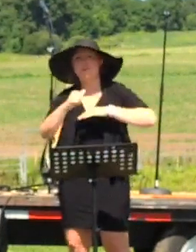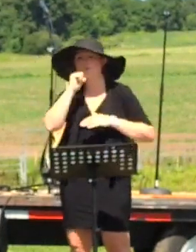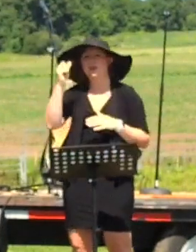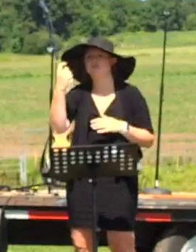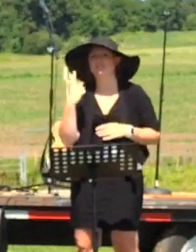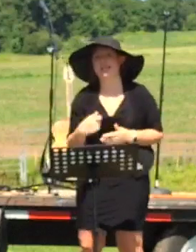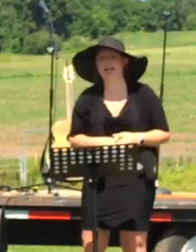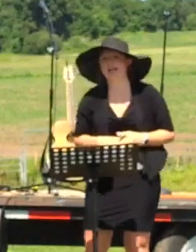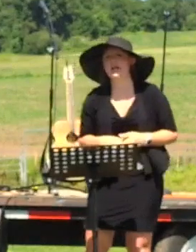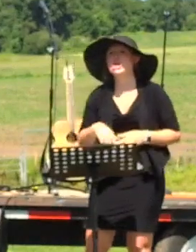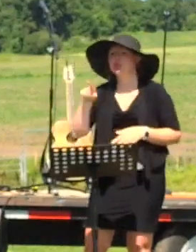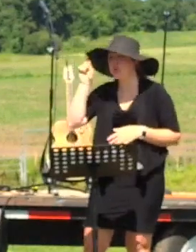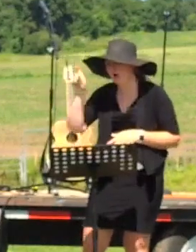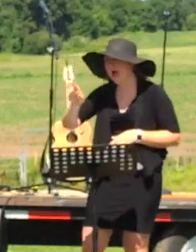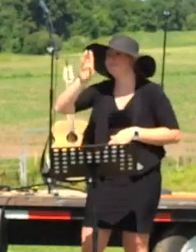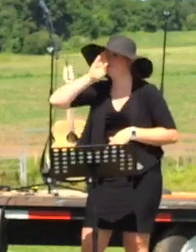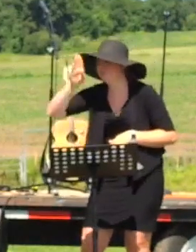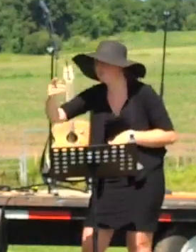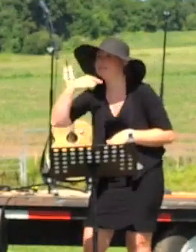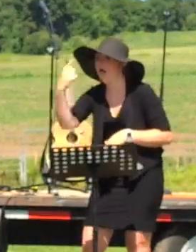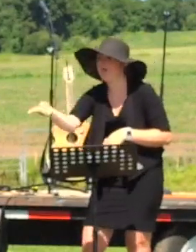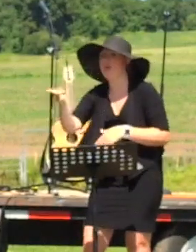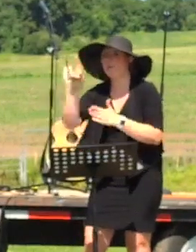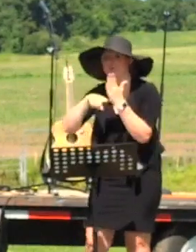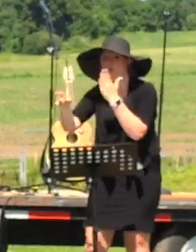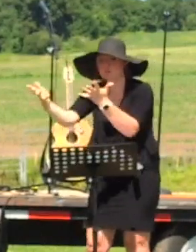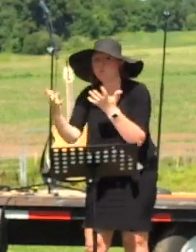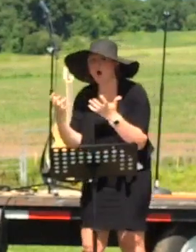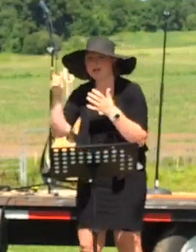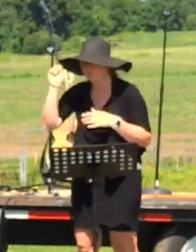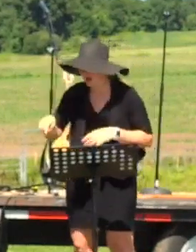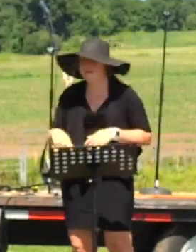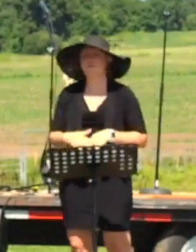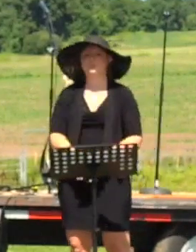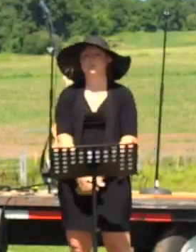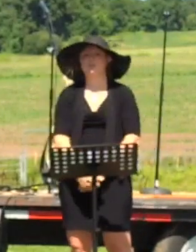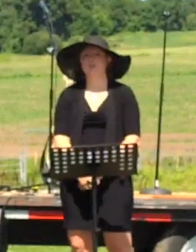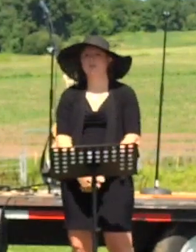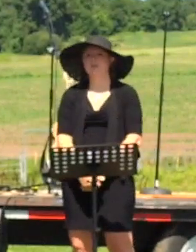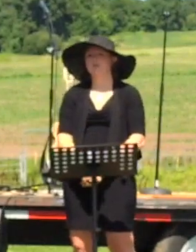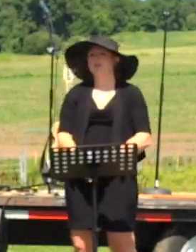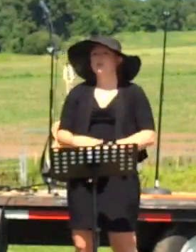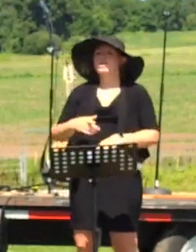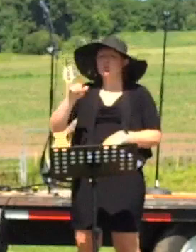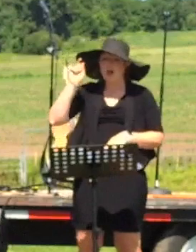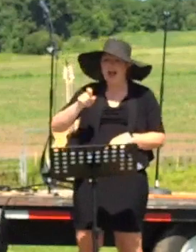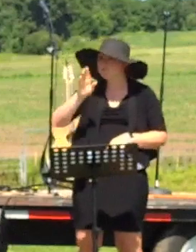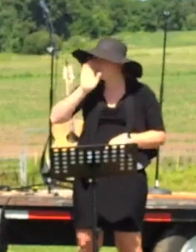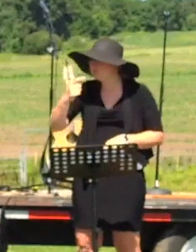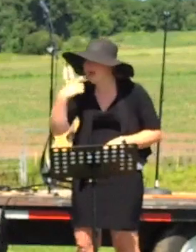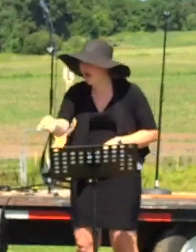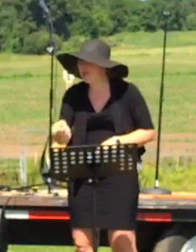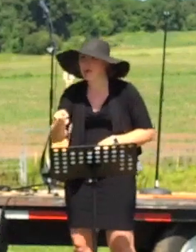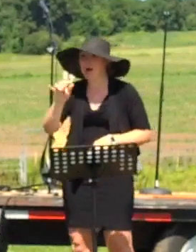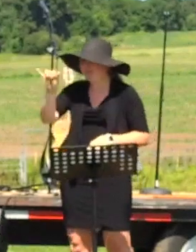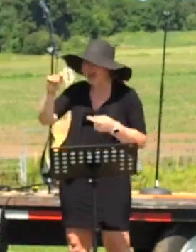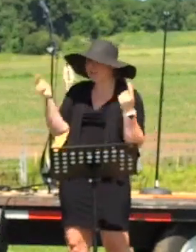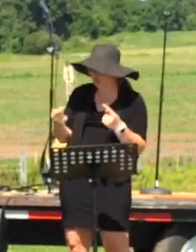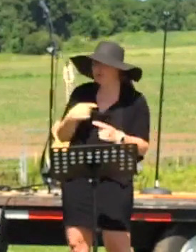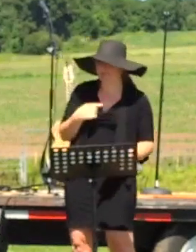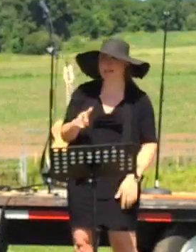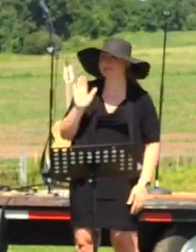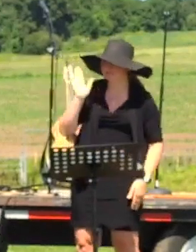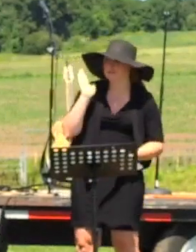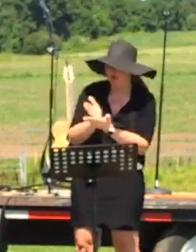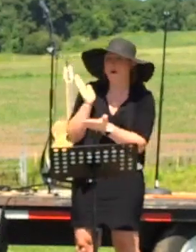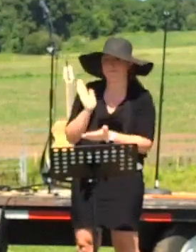don't expect them to get it. You've got to tell them what you want them to know. You've got to tell them that if they're doing something that's hurting you, you've got to